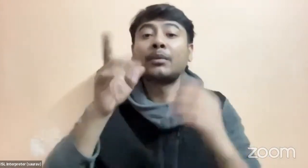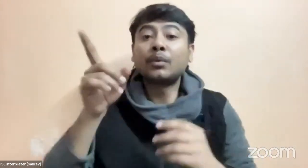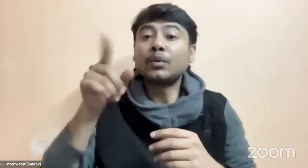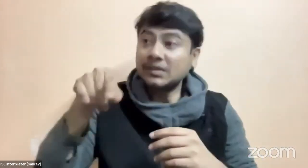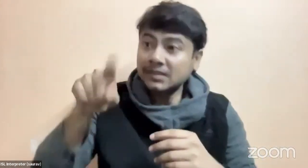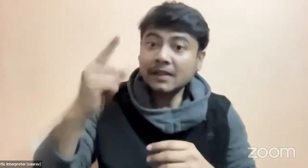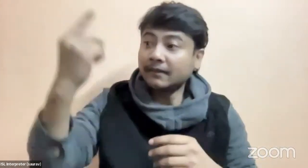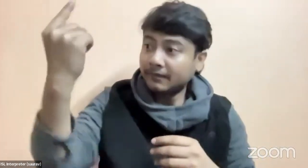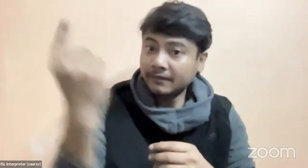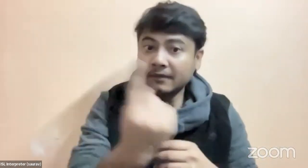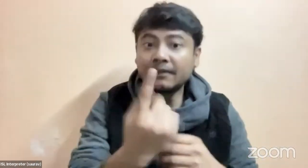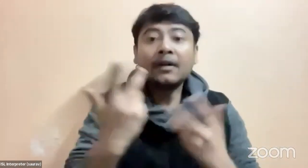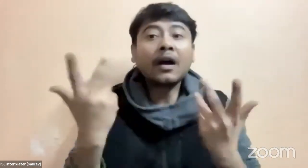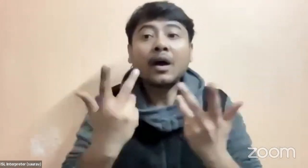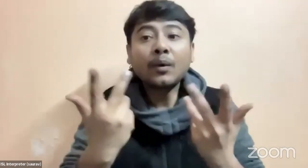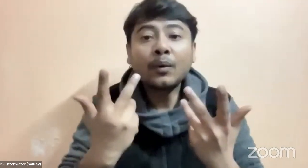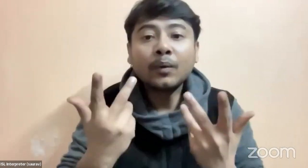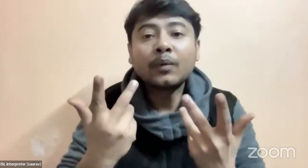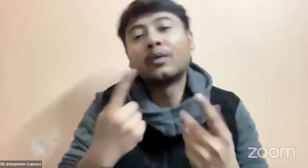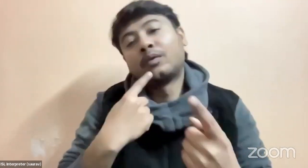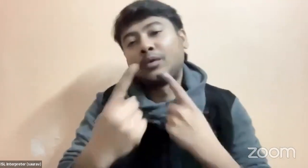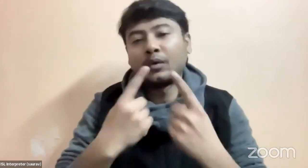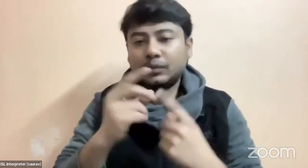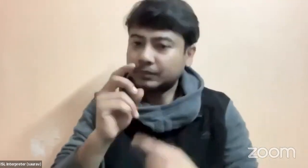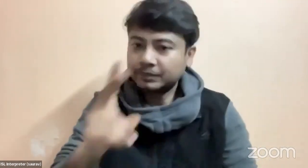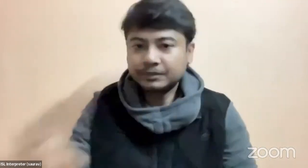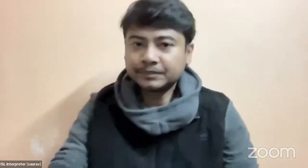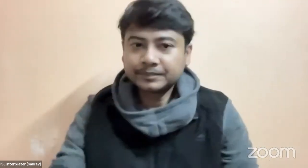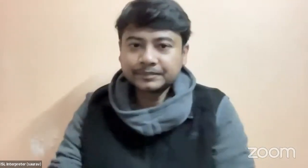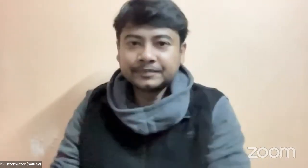Now we'll take some questions if there are.